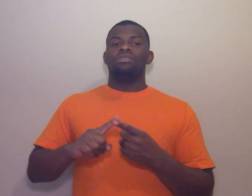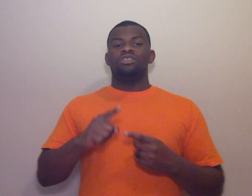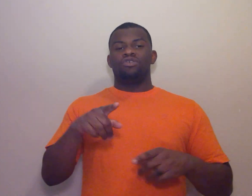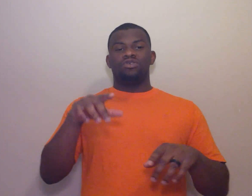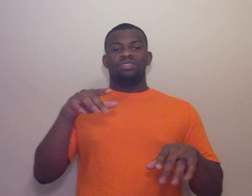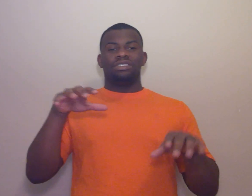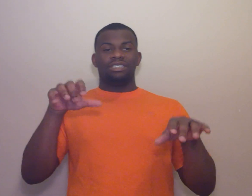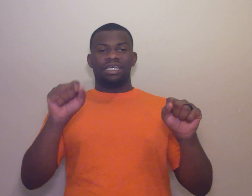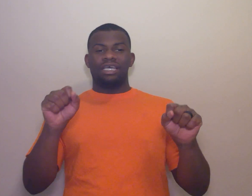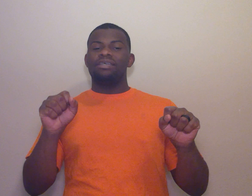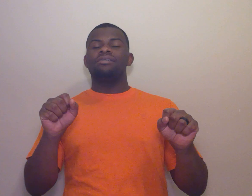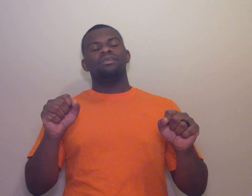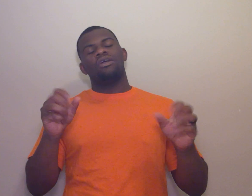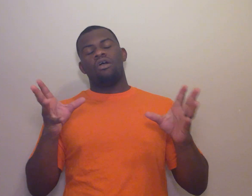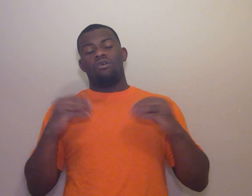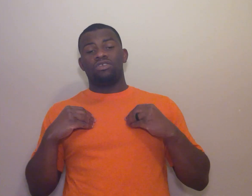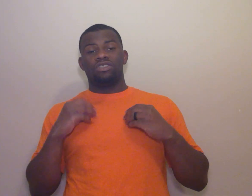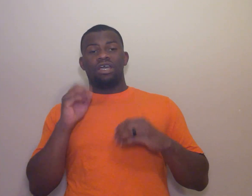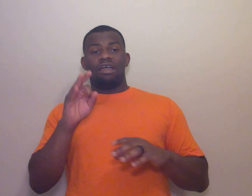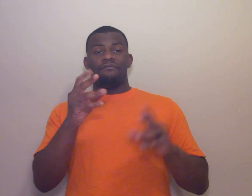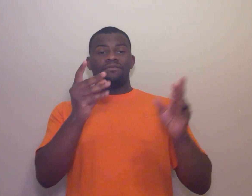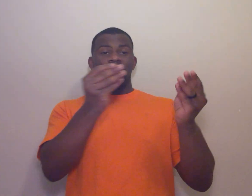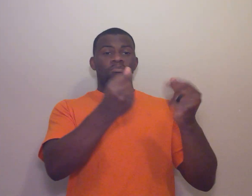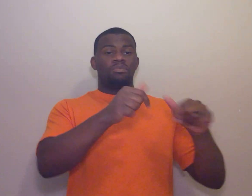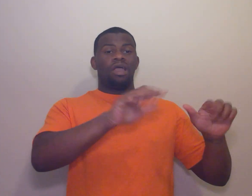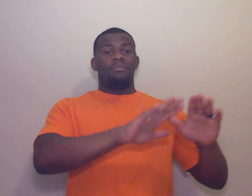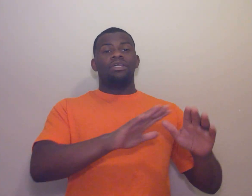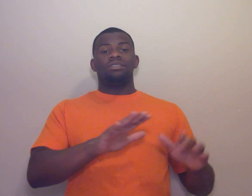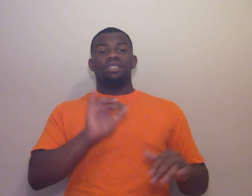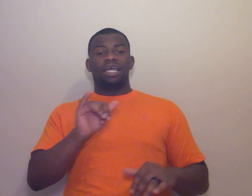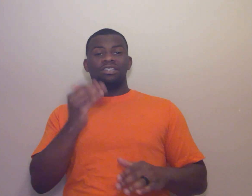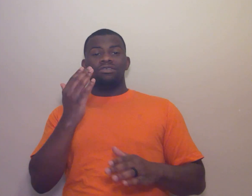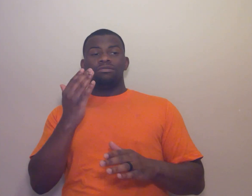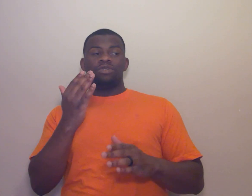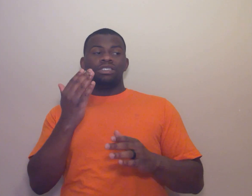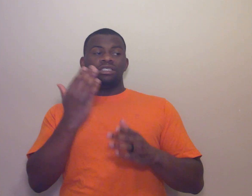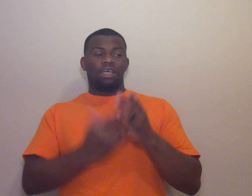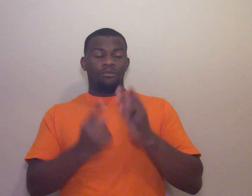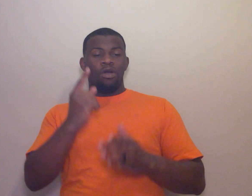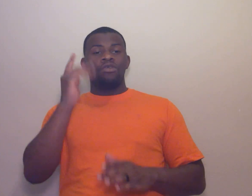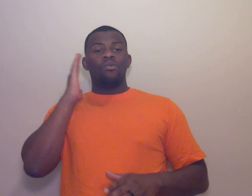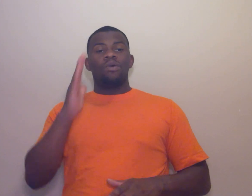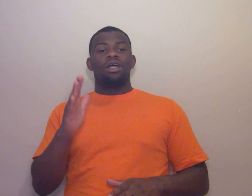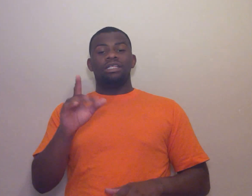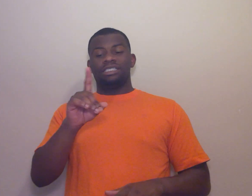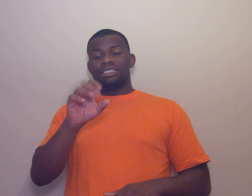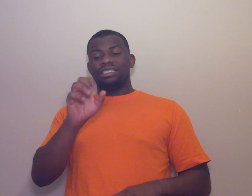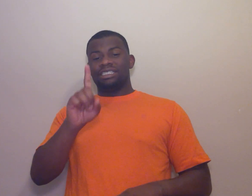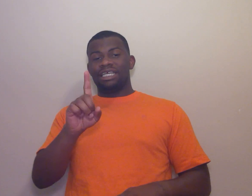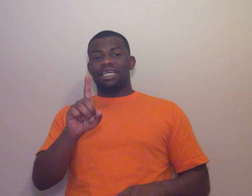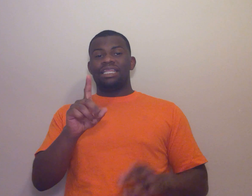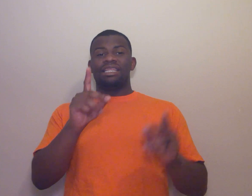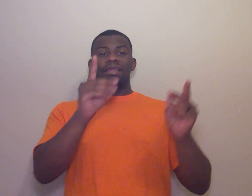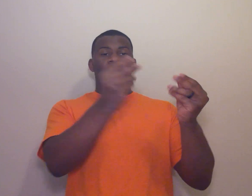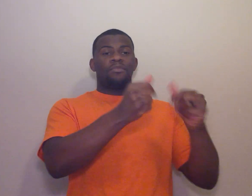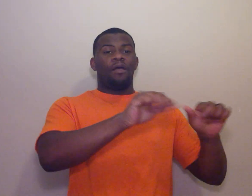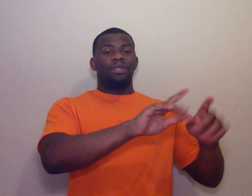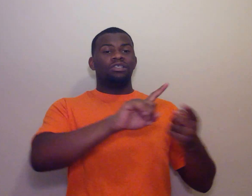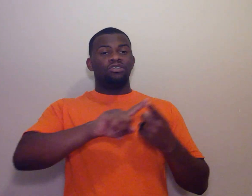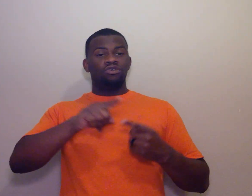or loans. It was when someone is going to deed the property over to you, so now you're the owner of record. It is your house. You can do whatever you want with it. You